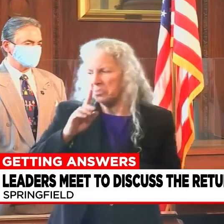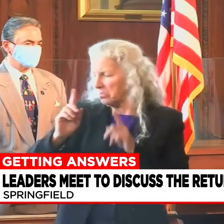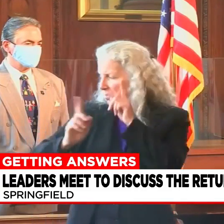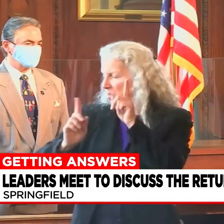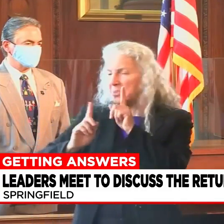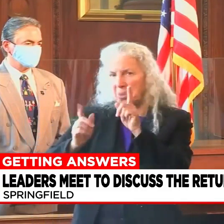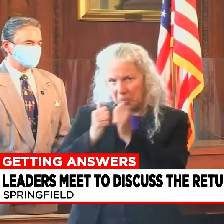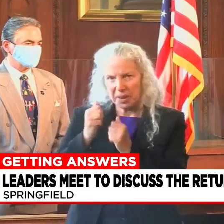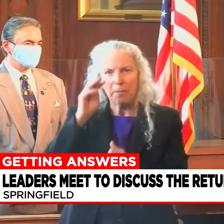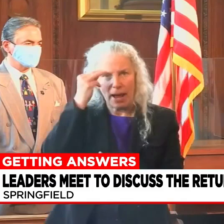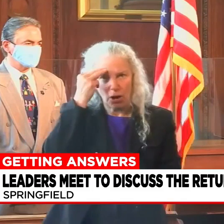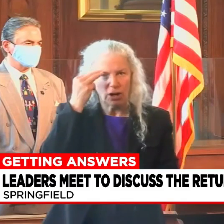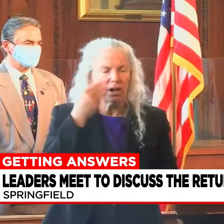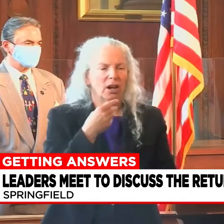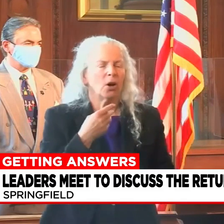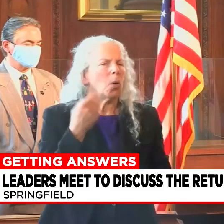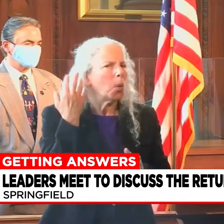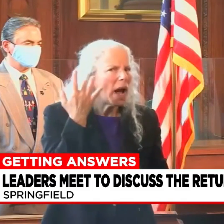concerned.